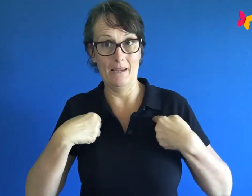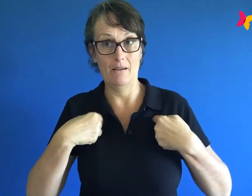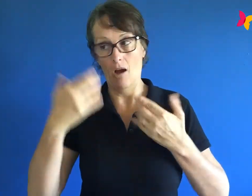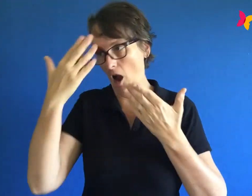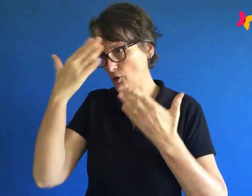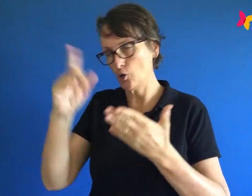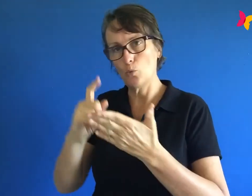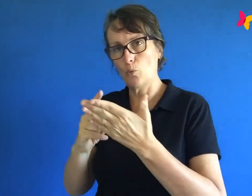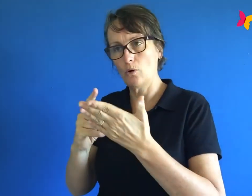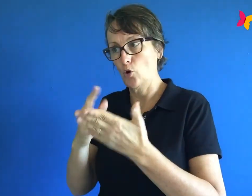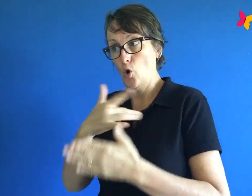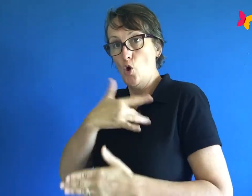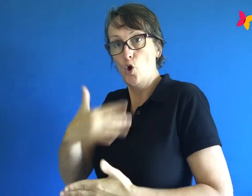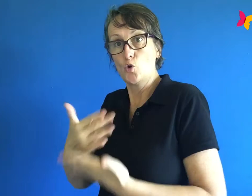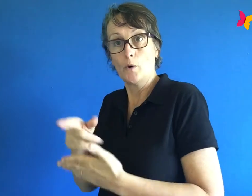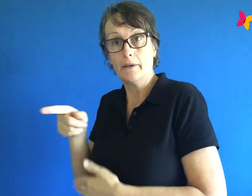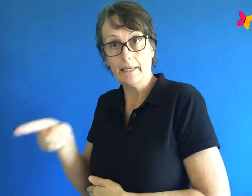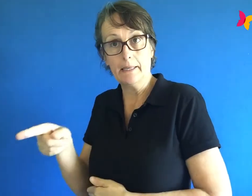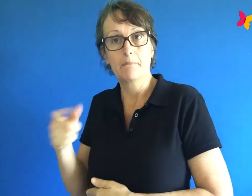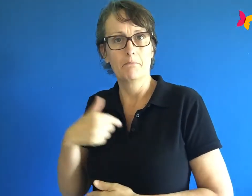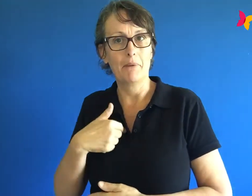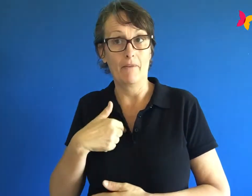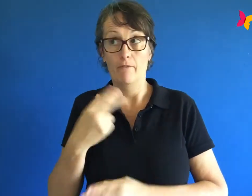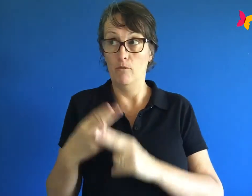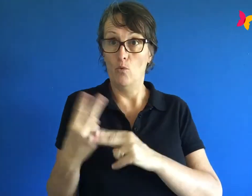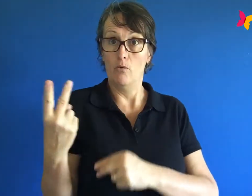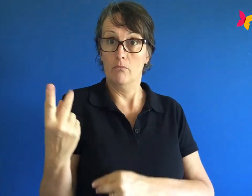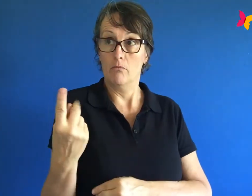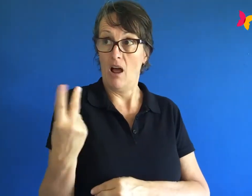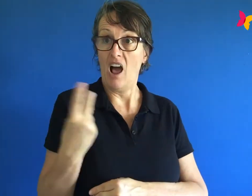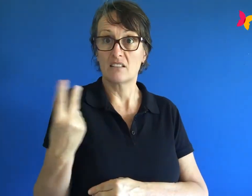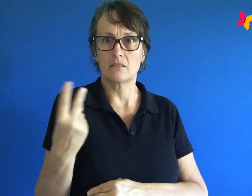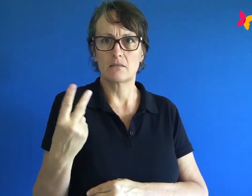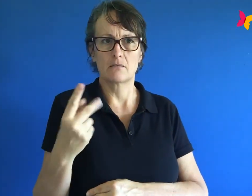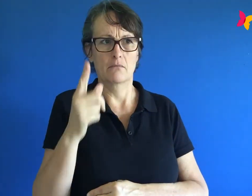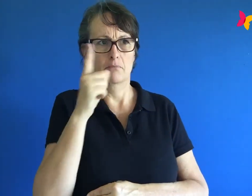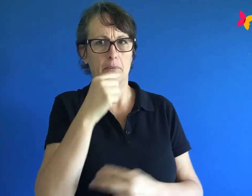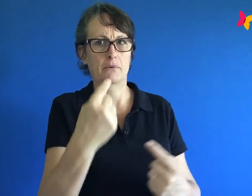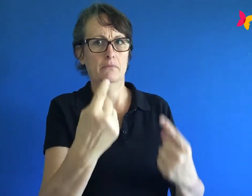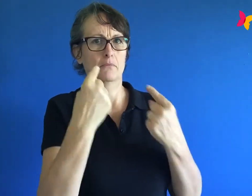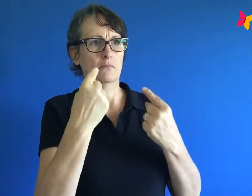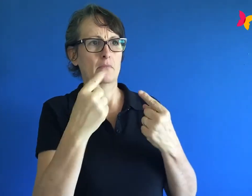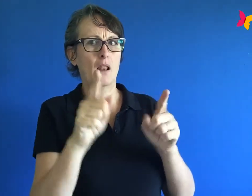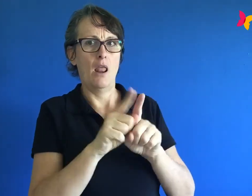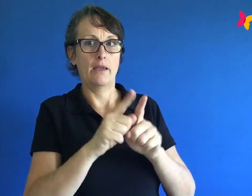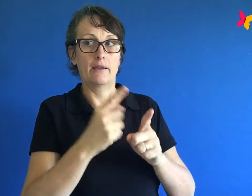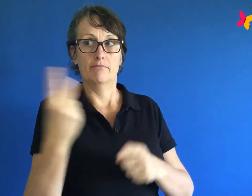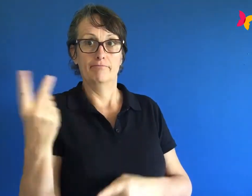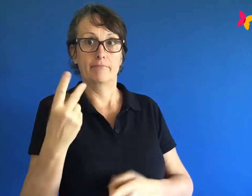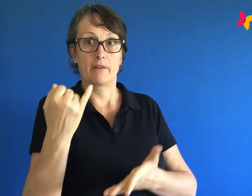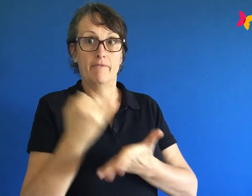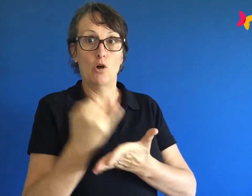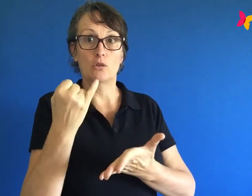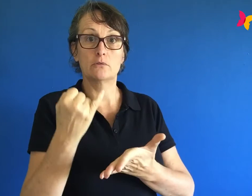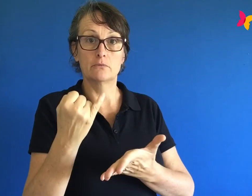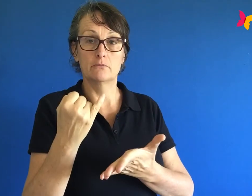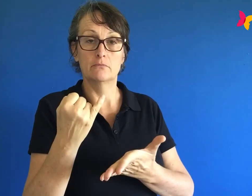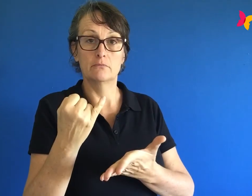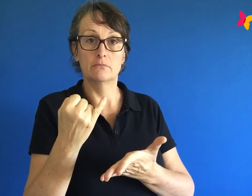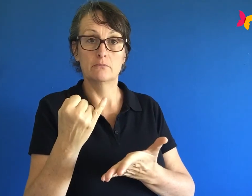to what hurt us as a family the most. The kind of subtle, have you looked at your own family tree stuff